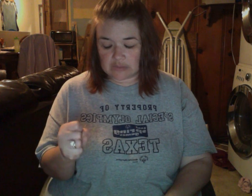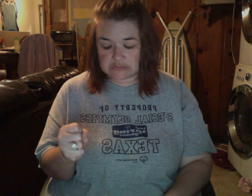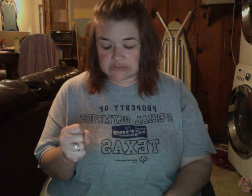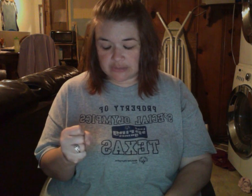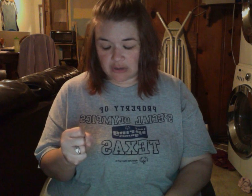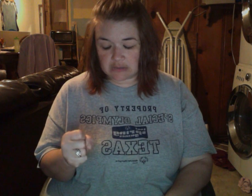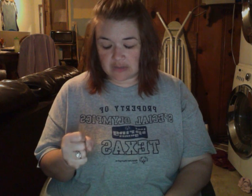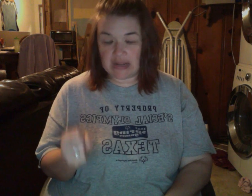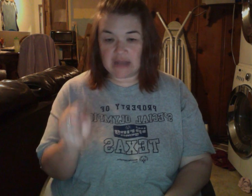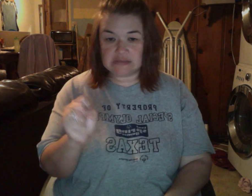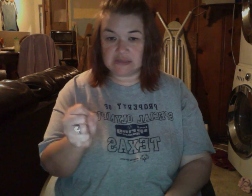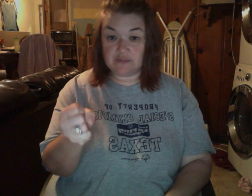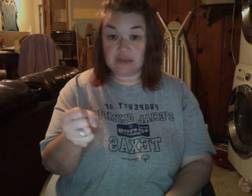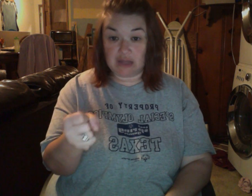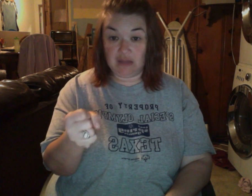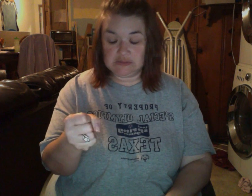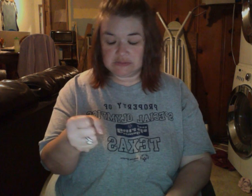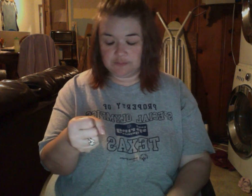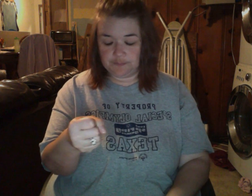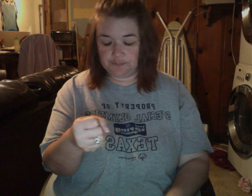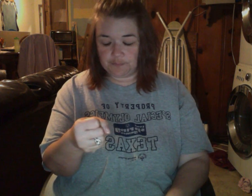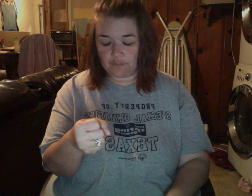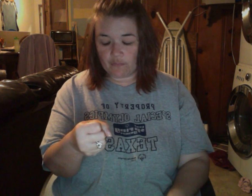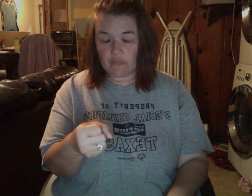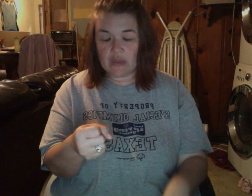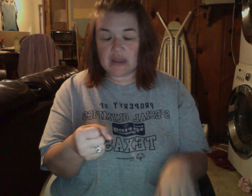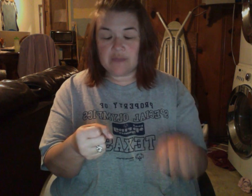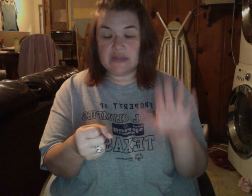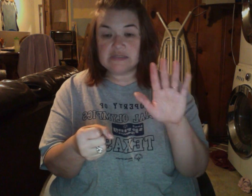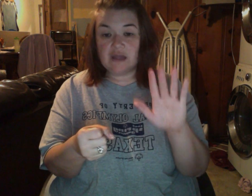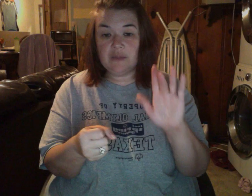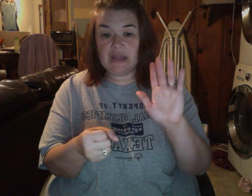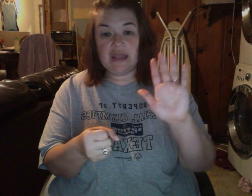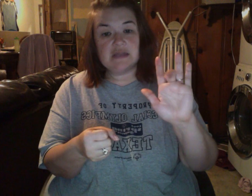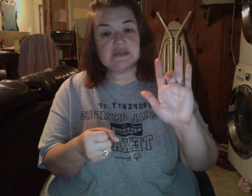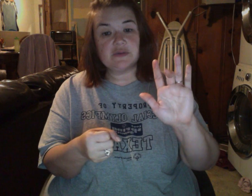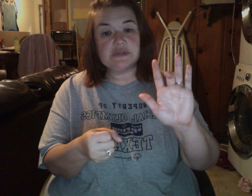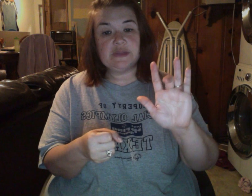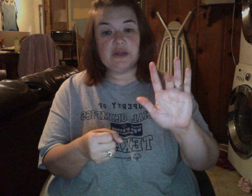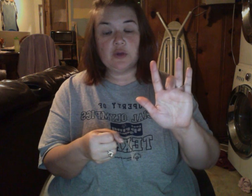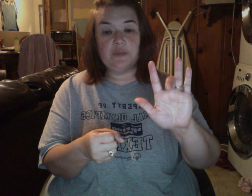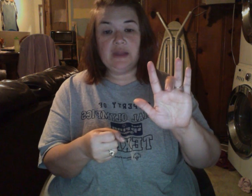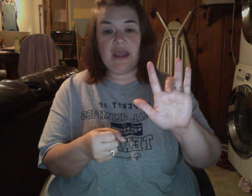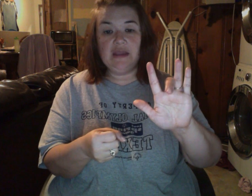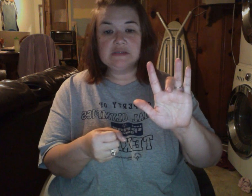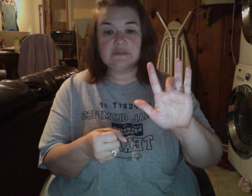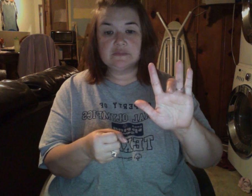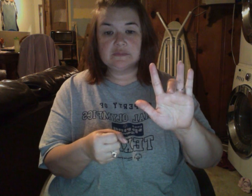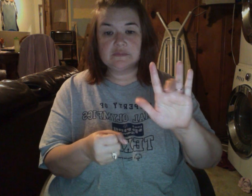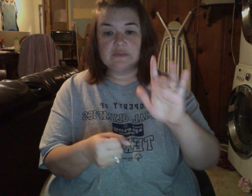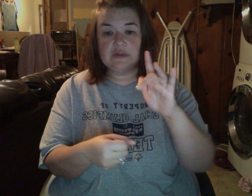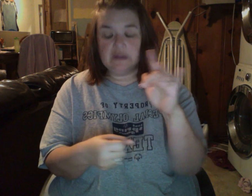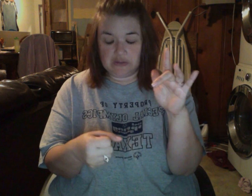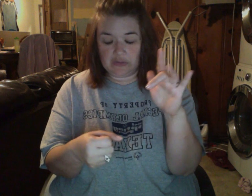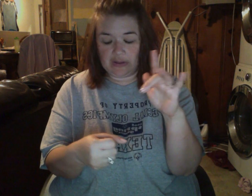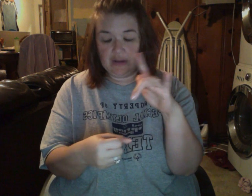So my non-dominant hand is going to be an S. And my dominant hand is going to be an open 8. Okay.